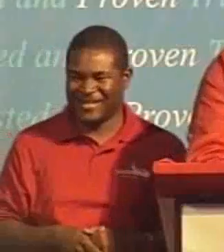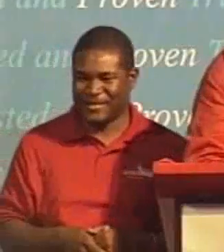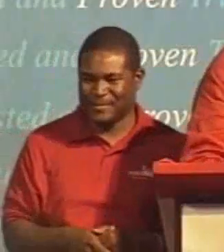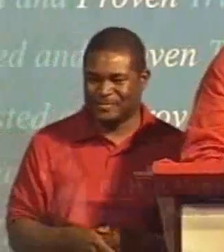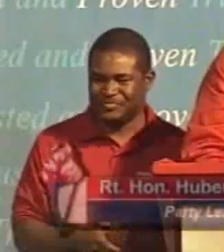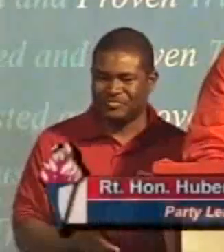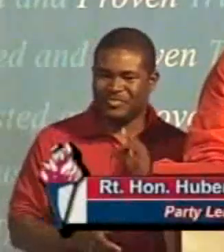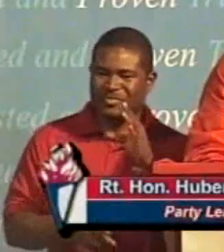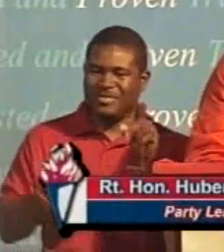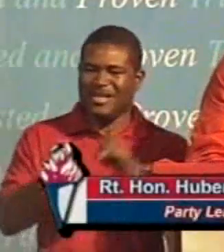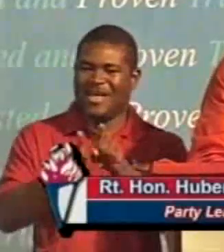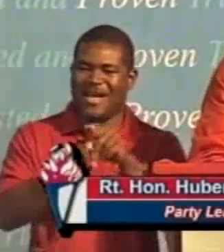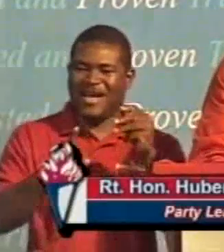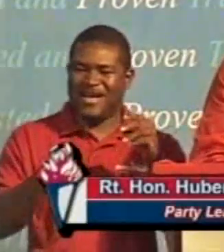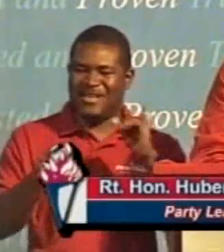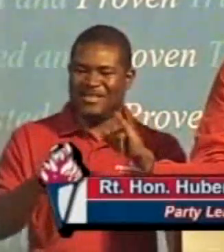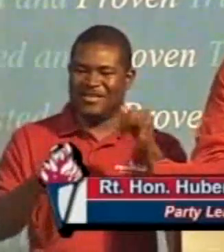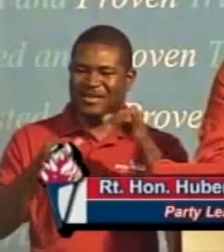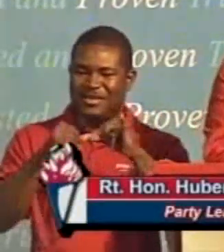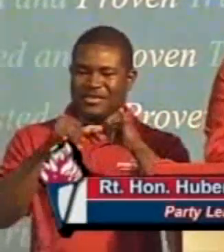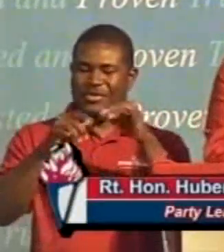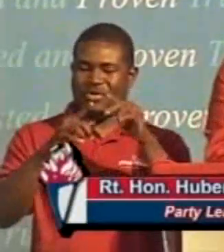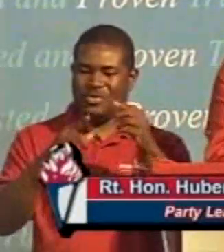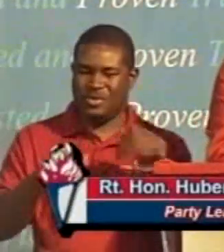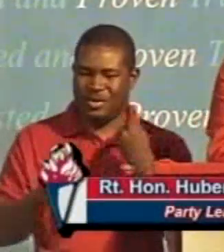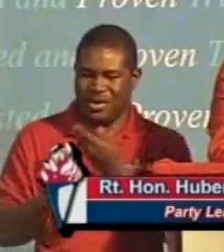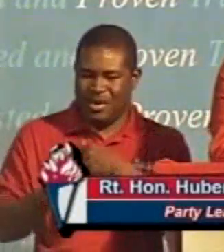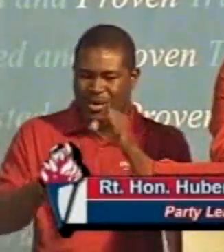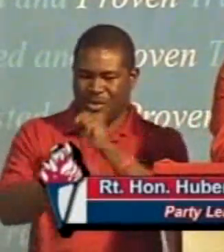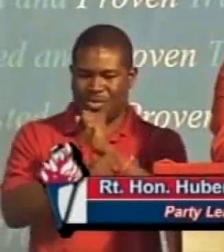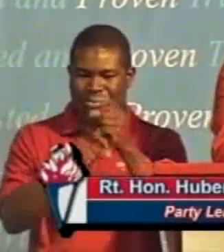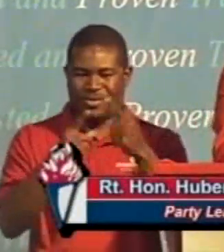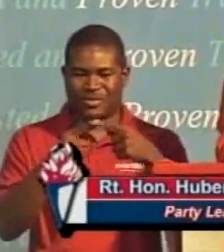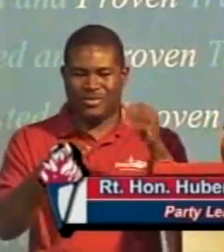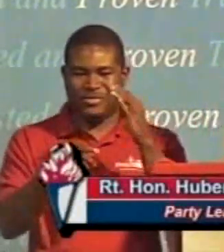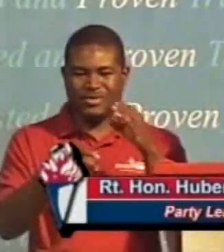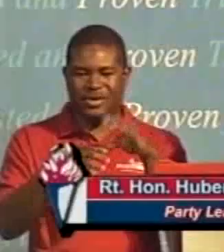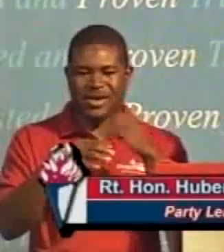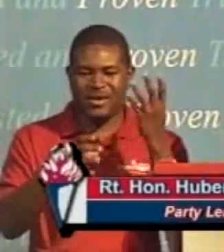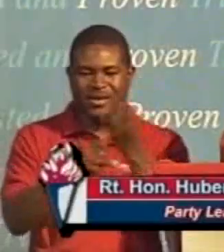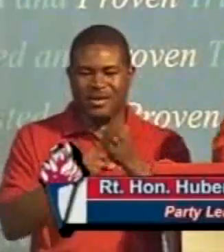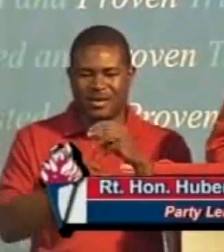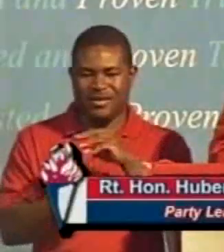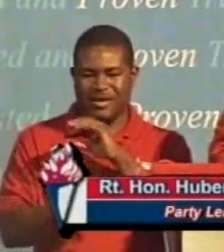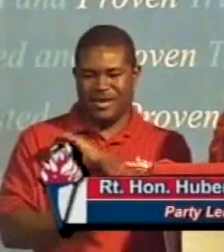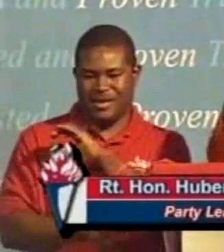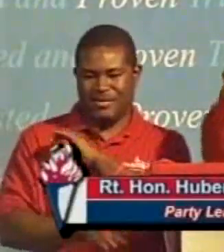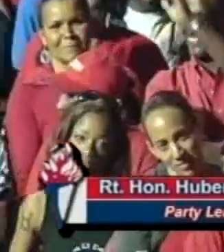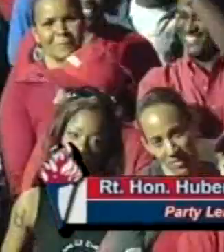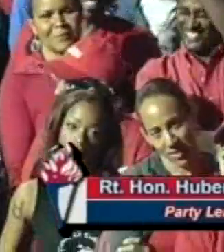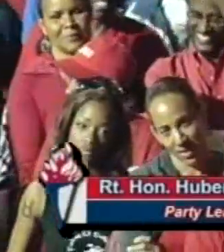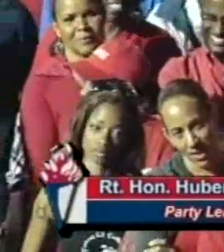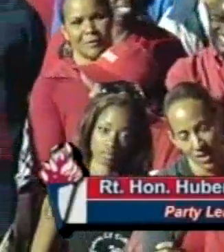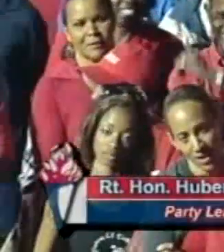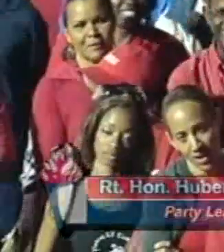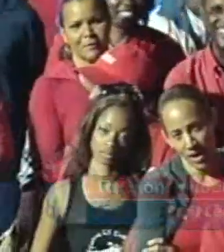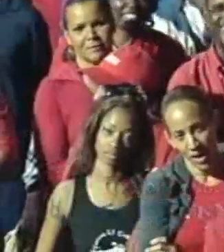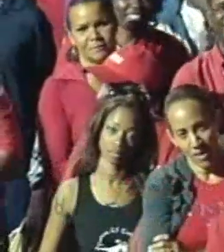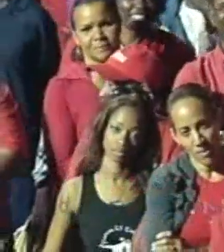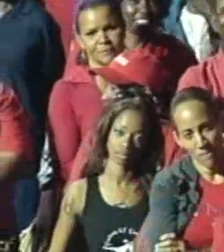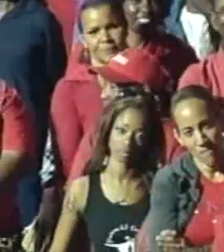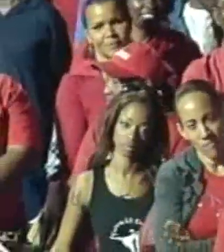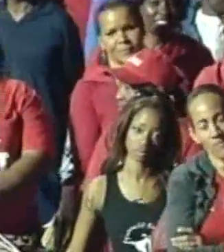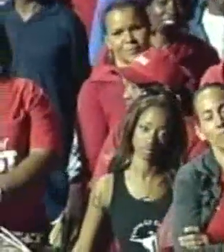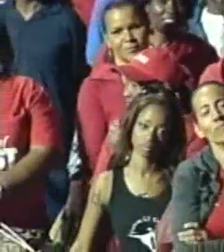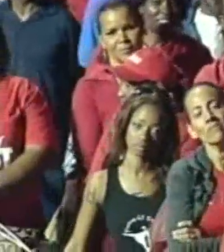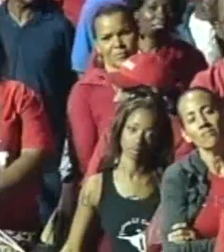And we'll continue our efforts to reinstate a structured police organization while keeping the police on the beat in your